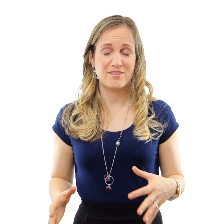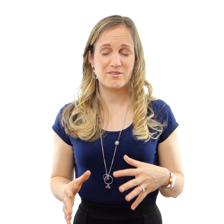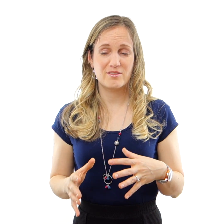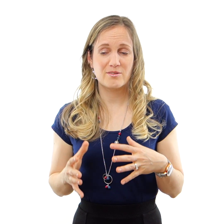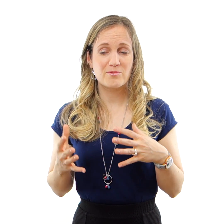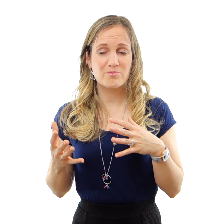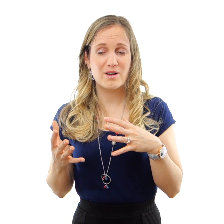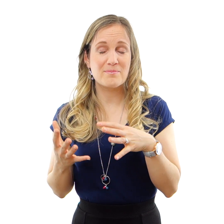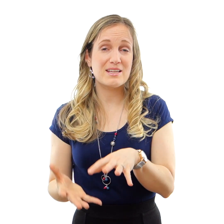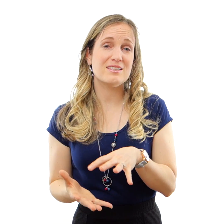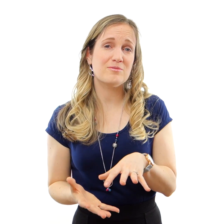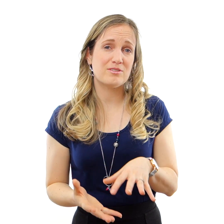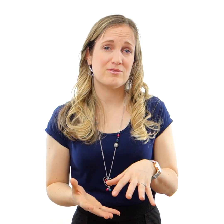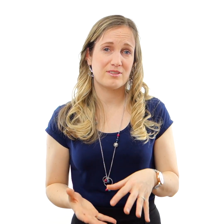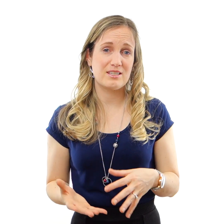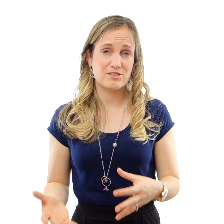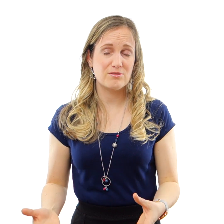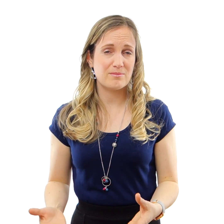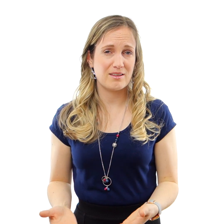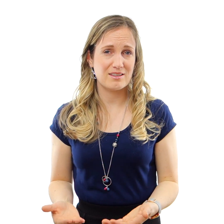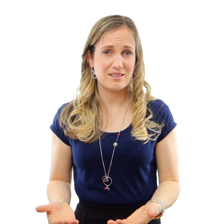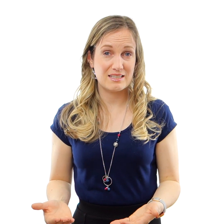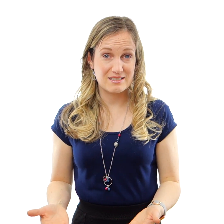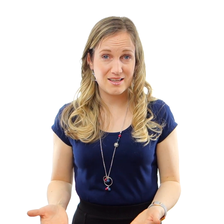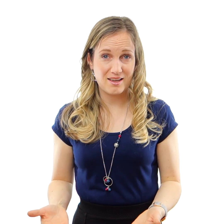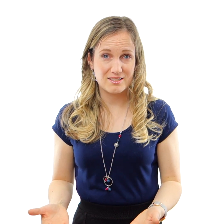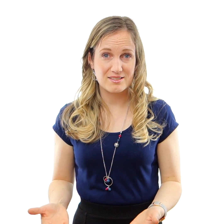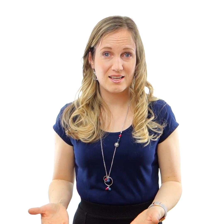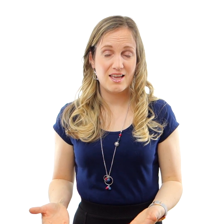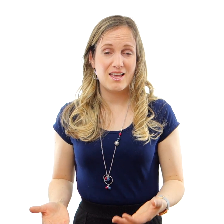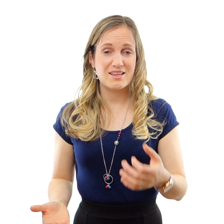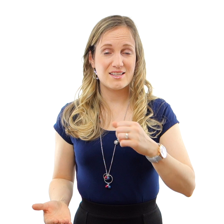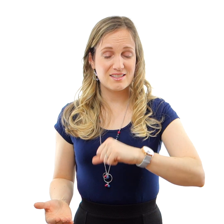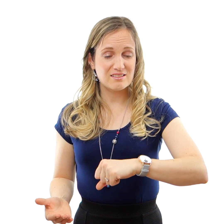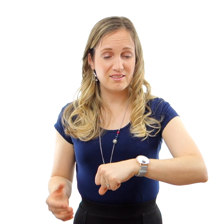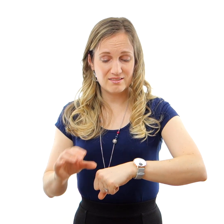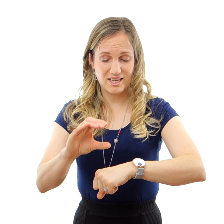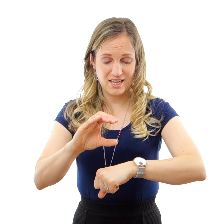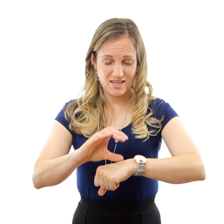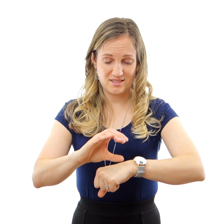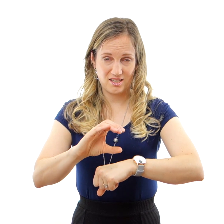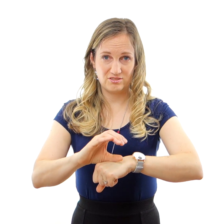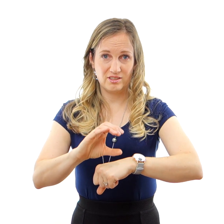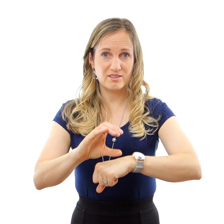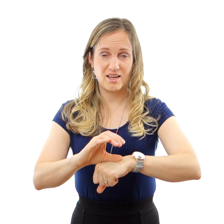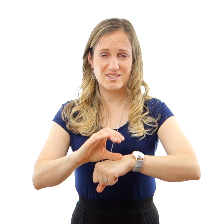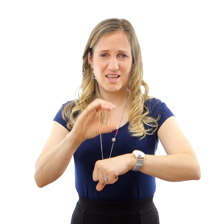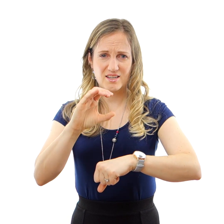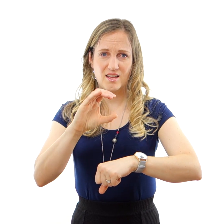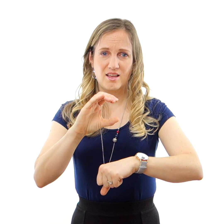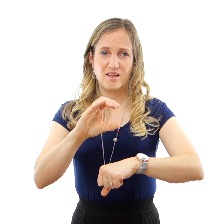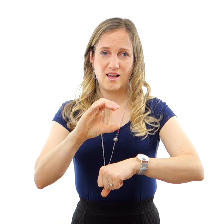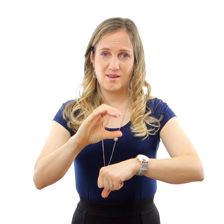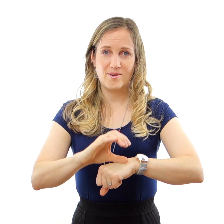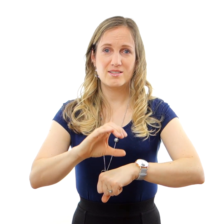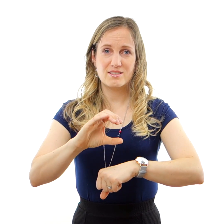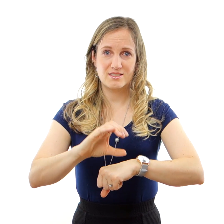it. The amazing, wonderful thing, too, about these signs is that these little kids can learn how to sign, I want to tell